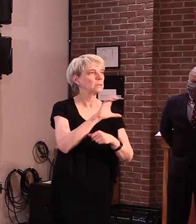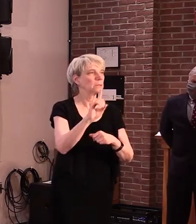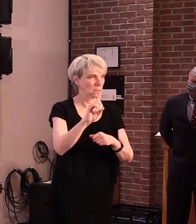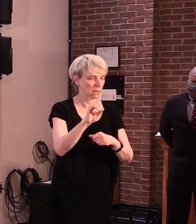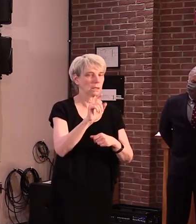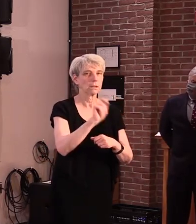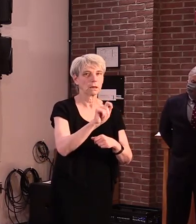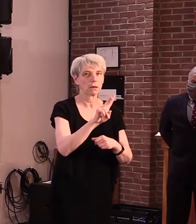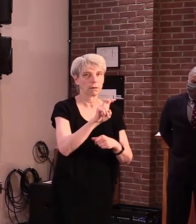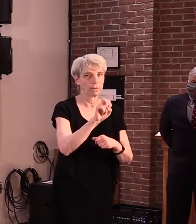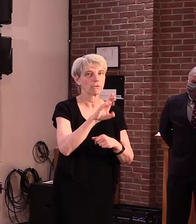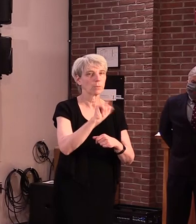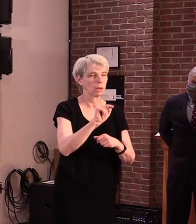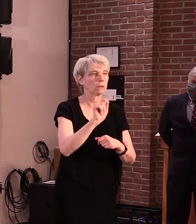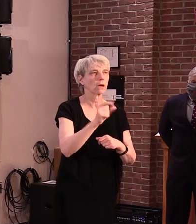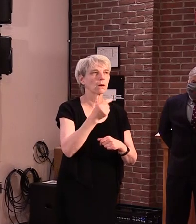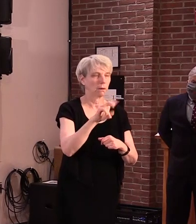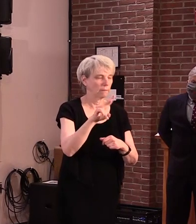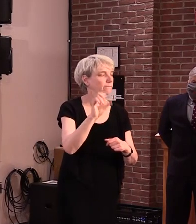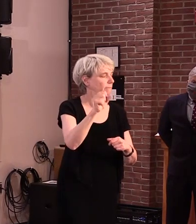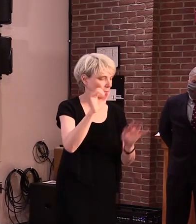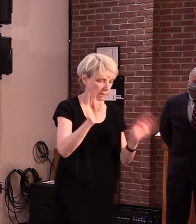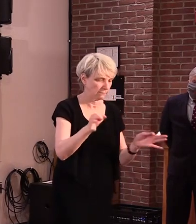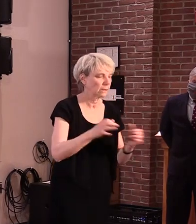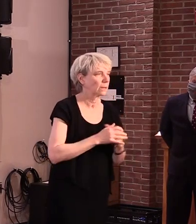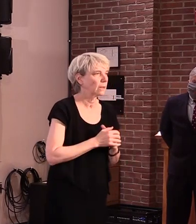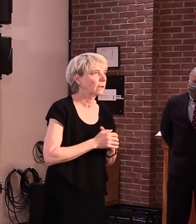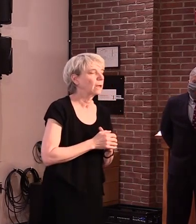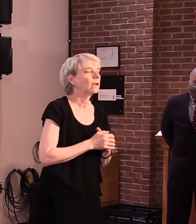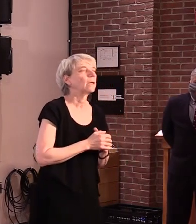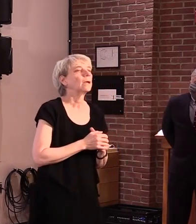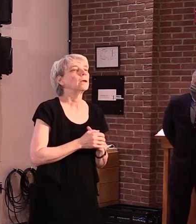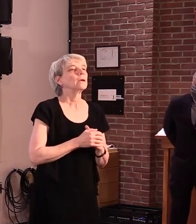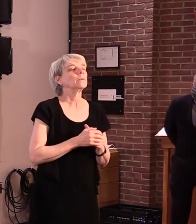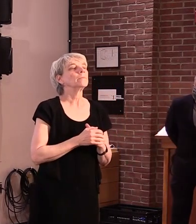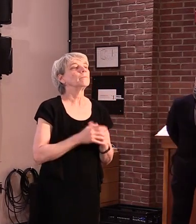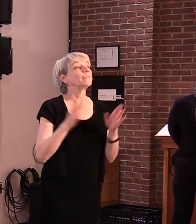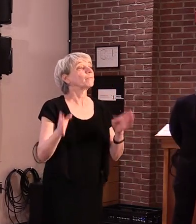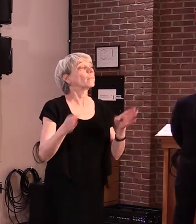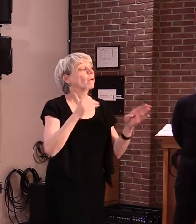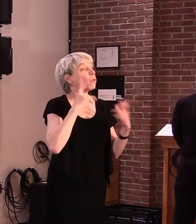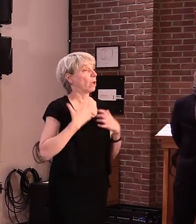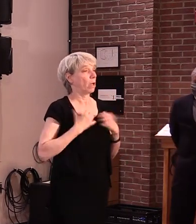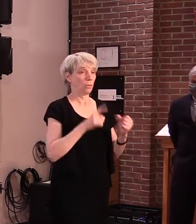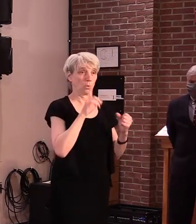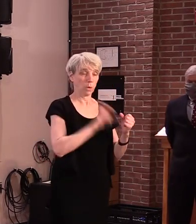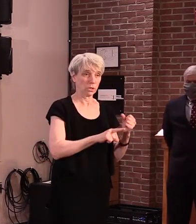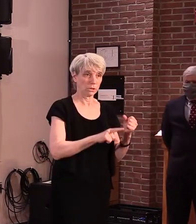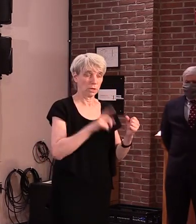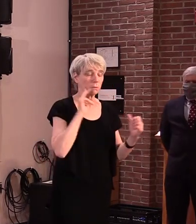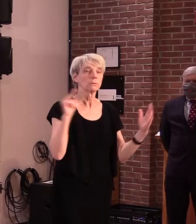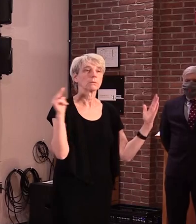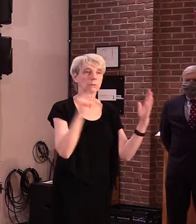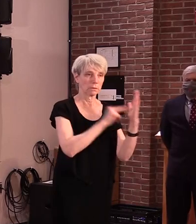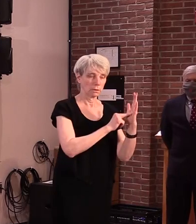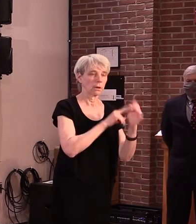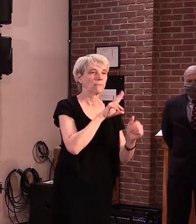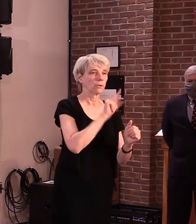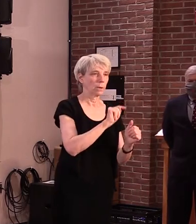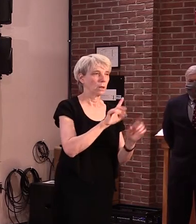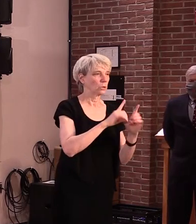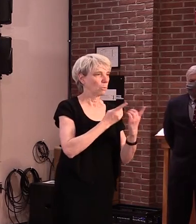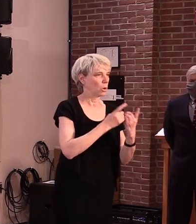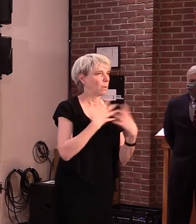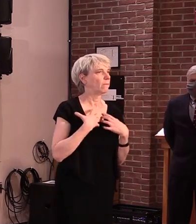other other issues. In terms of health, the Department of Health website is the best to